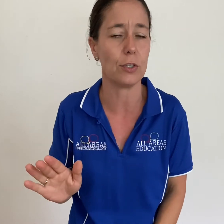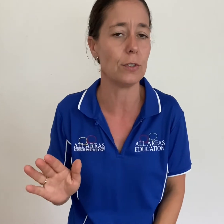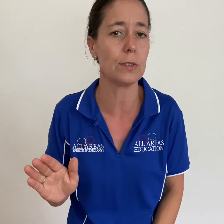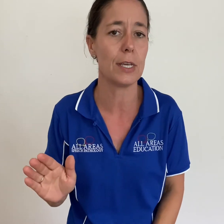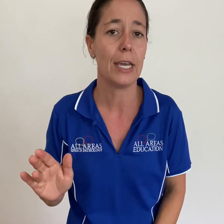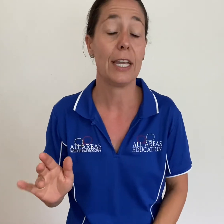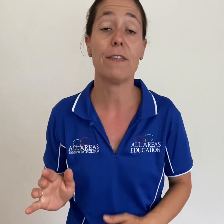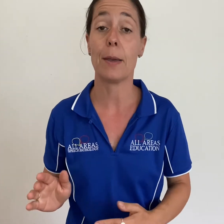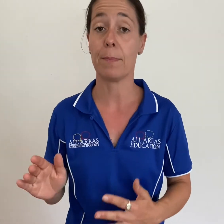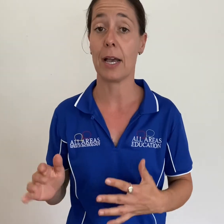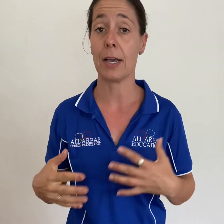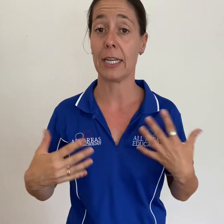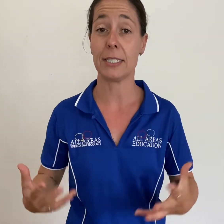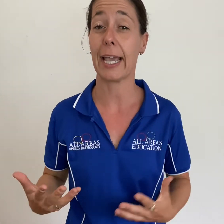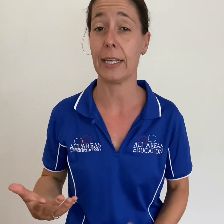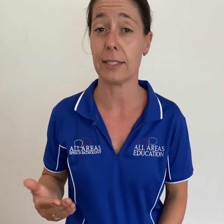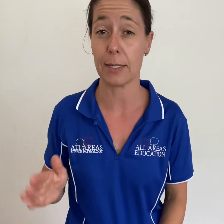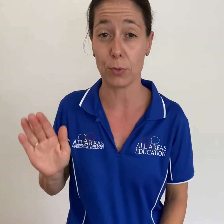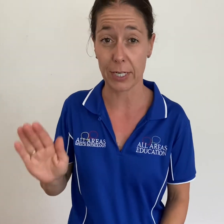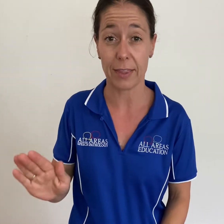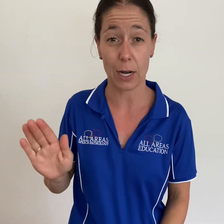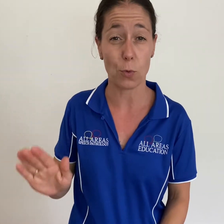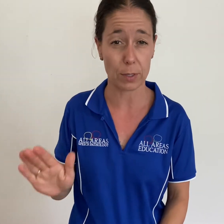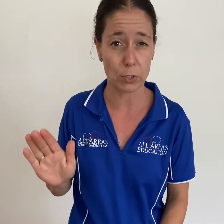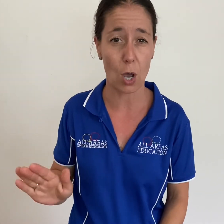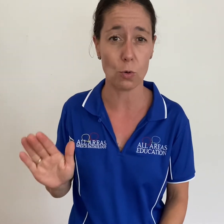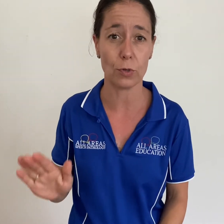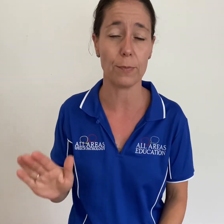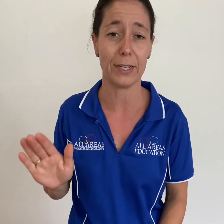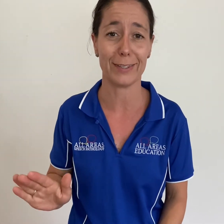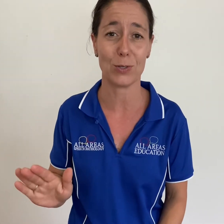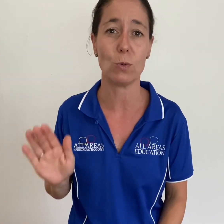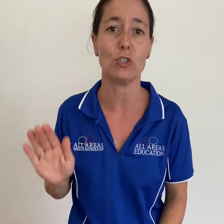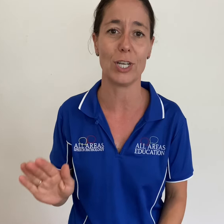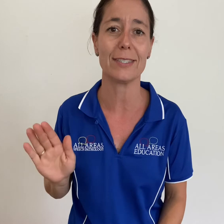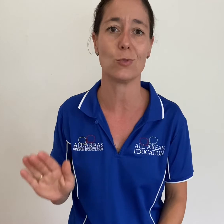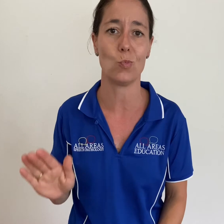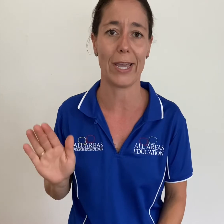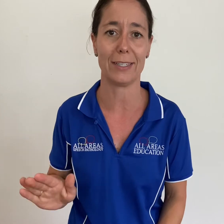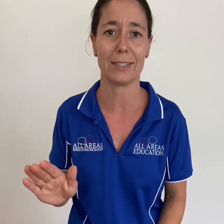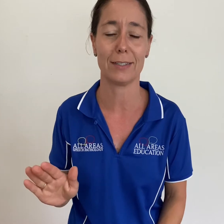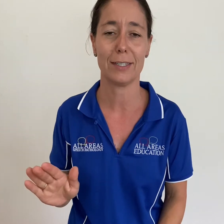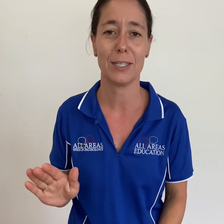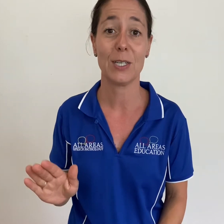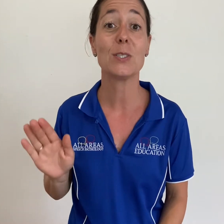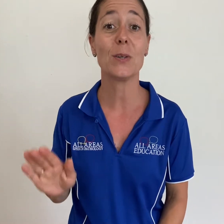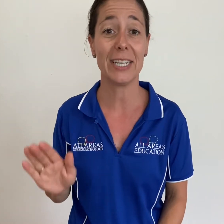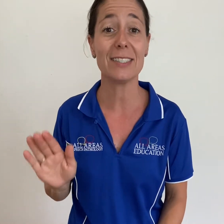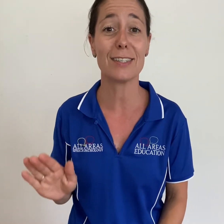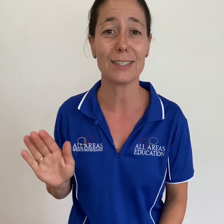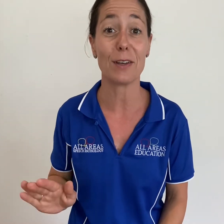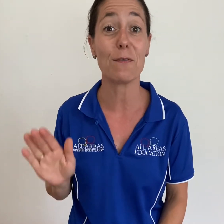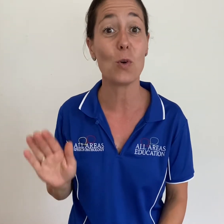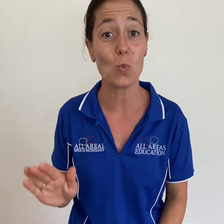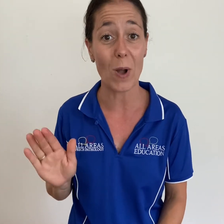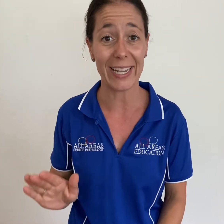use if I'm indicating to somebody that I want them to hold on a minute or just wait. So here's the sign for wait.